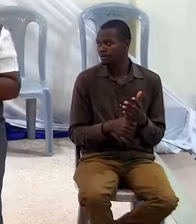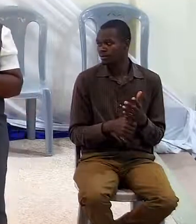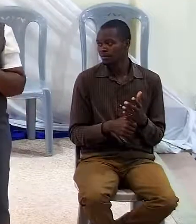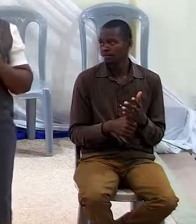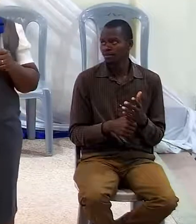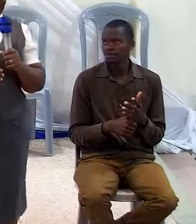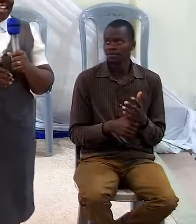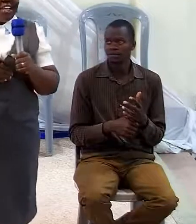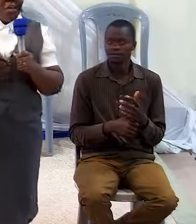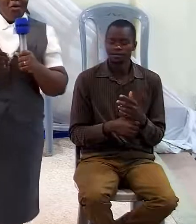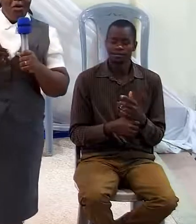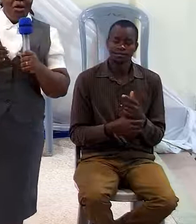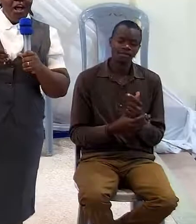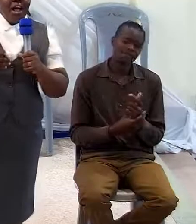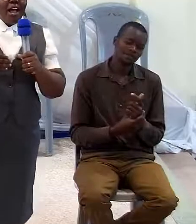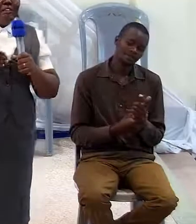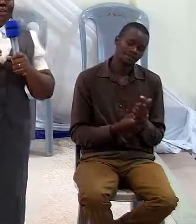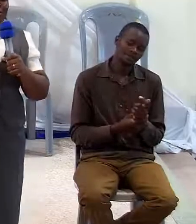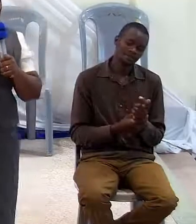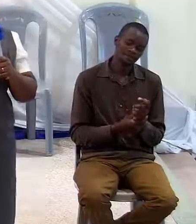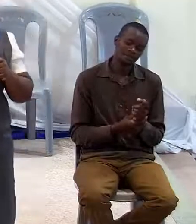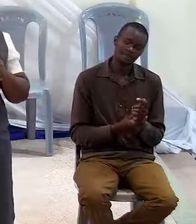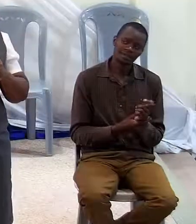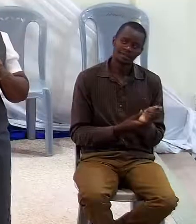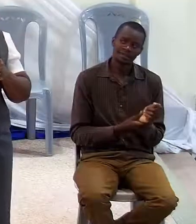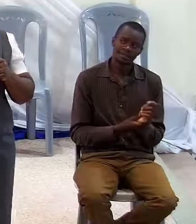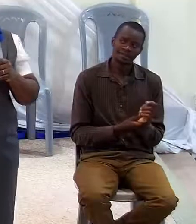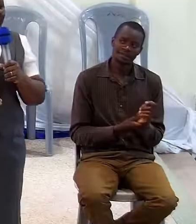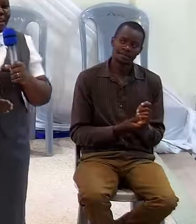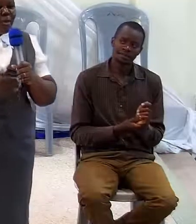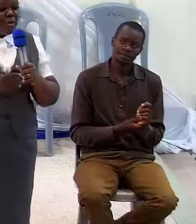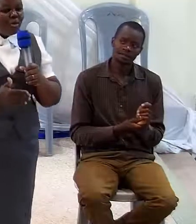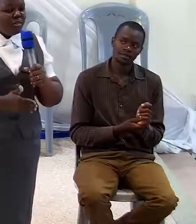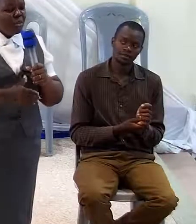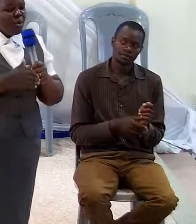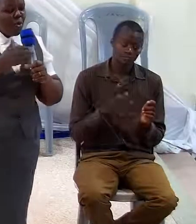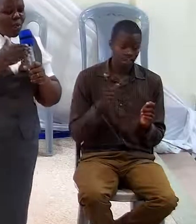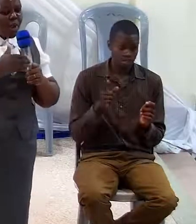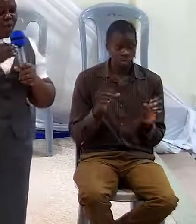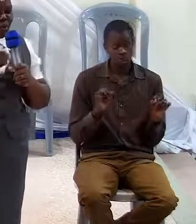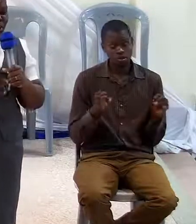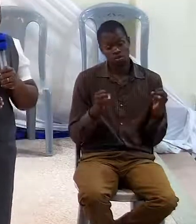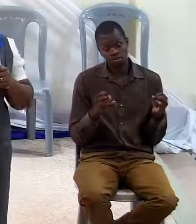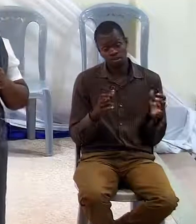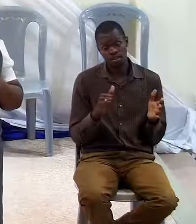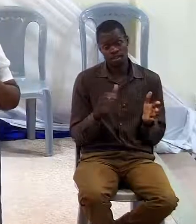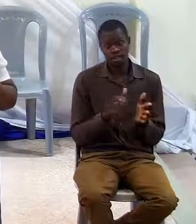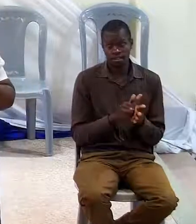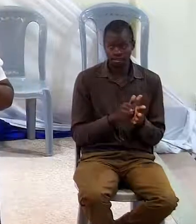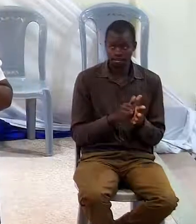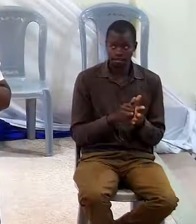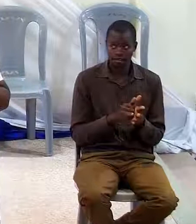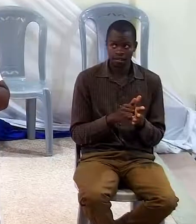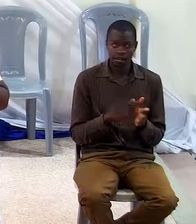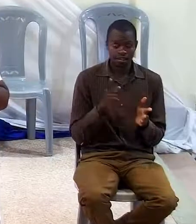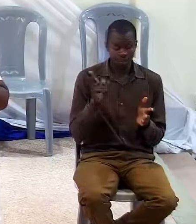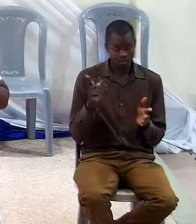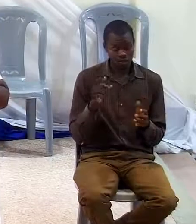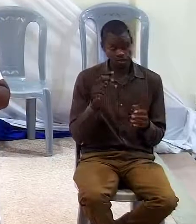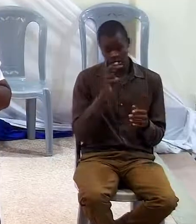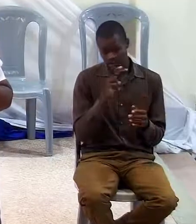As a nutritionist, I'm so much excited because what I do, I see the outcome almost immediately. But